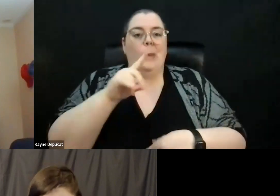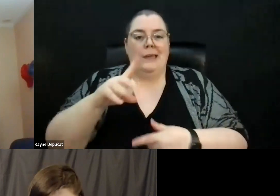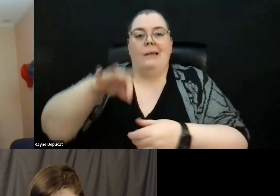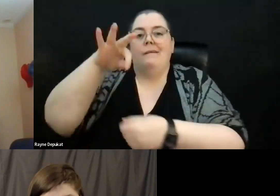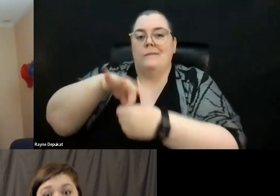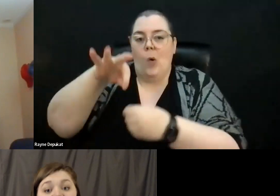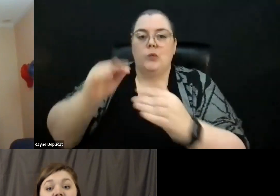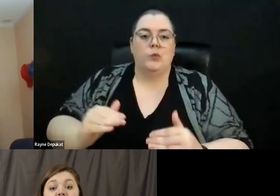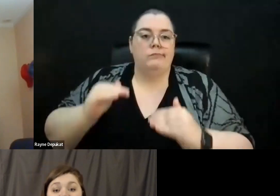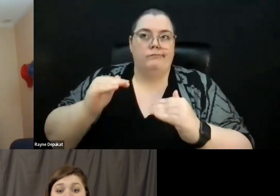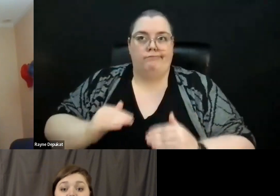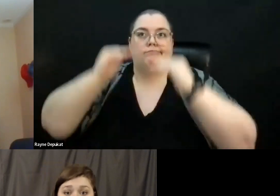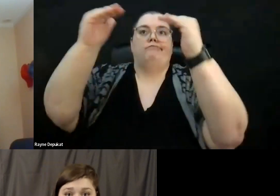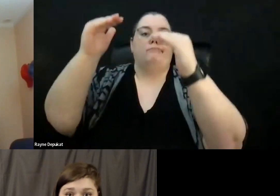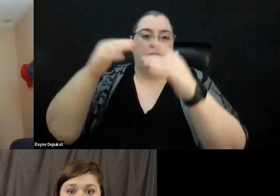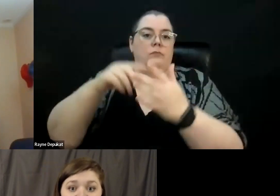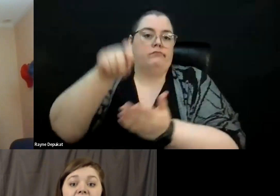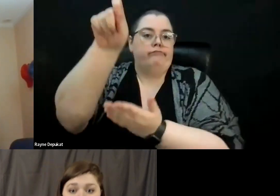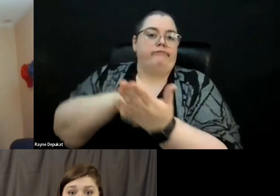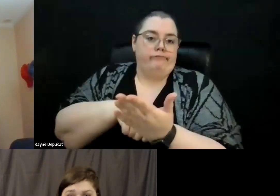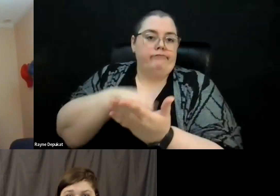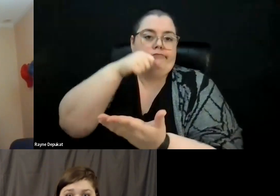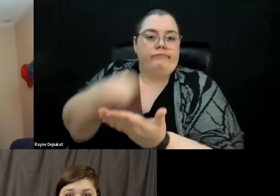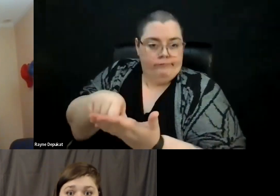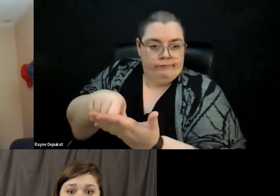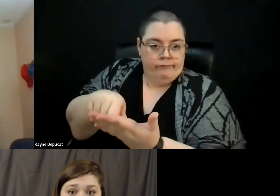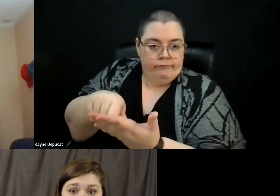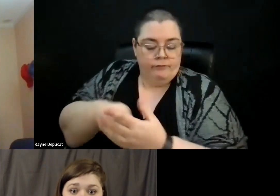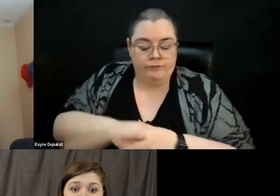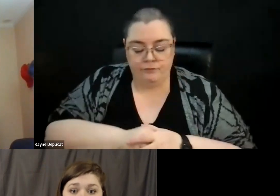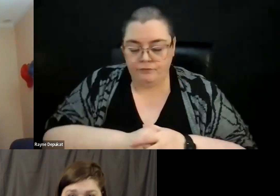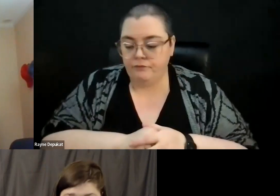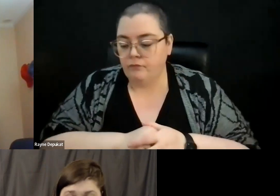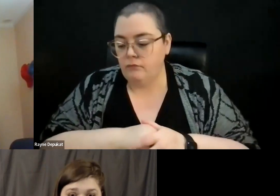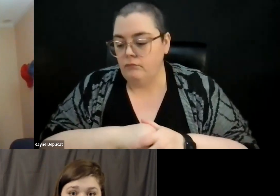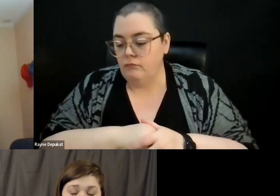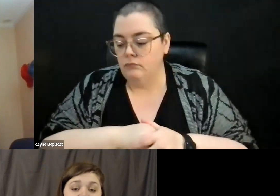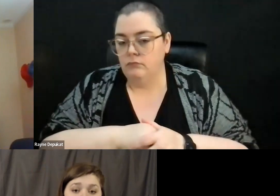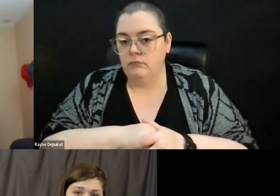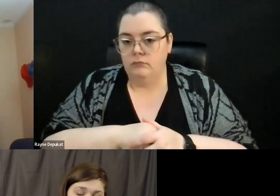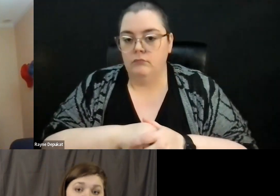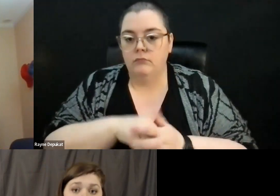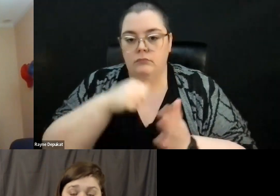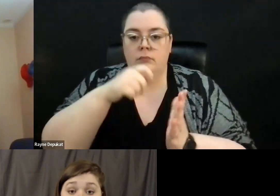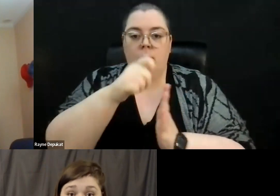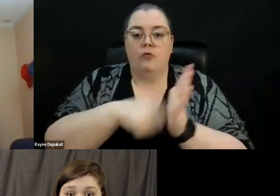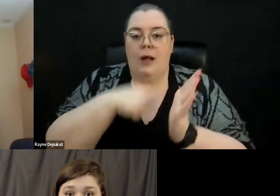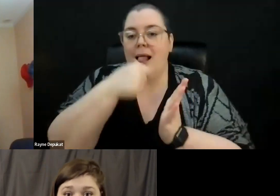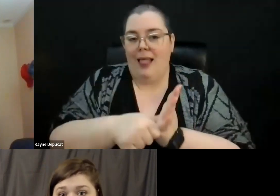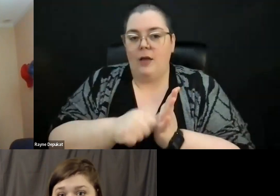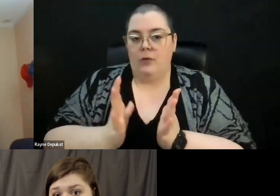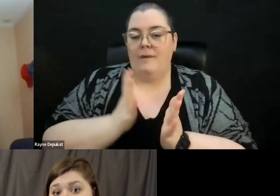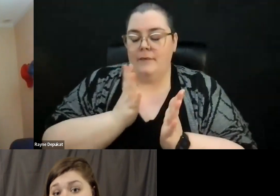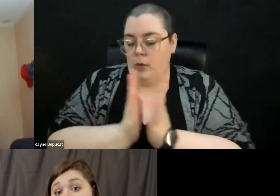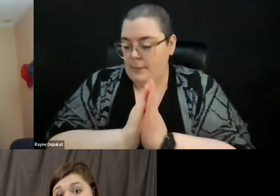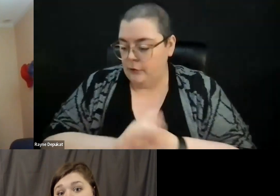an answer. So we did vote to escalate it, to have to move it beyond them